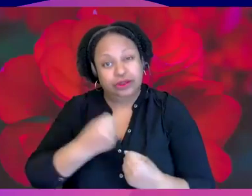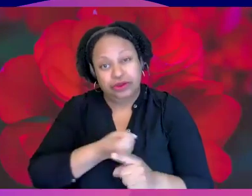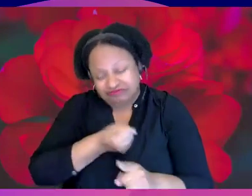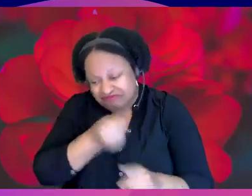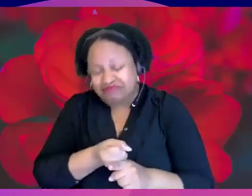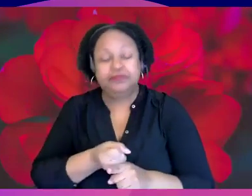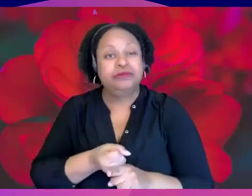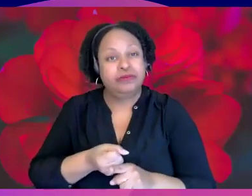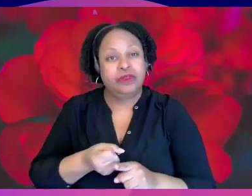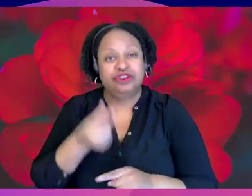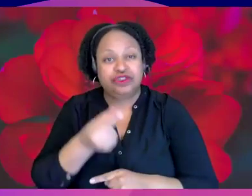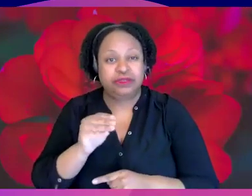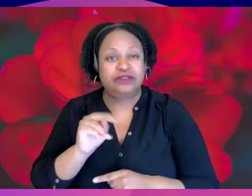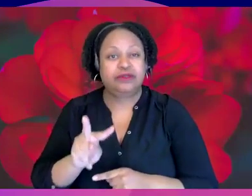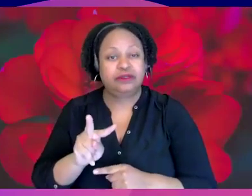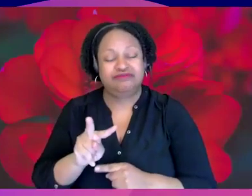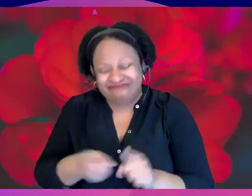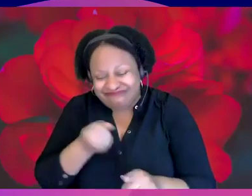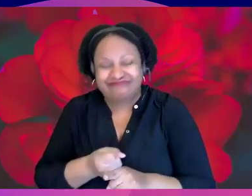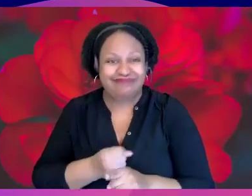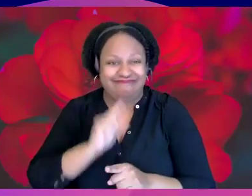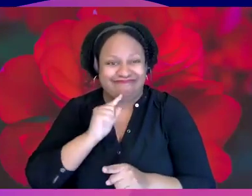GBV among Indigenous communities.